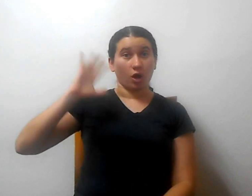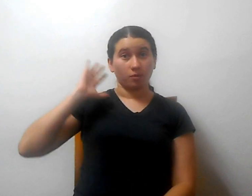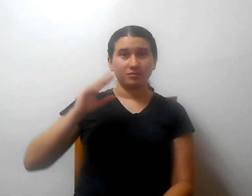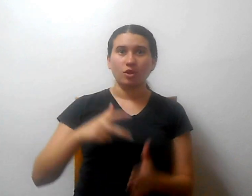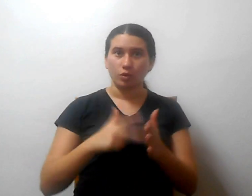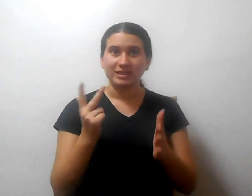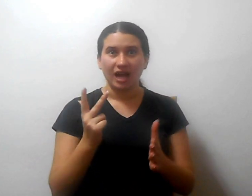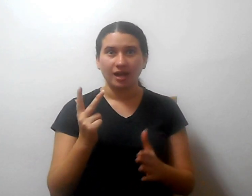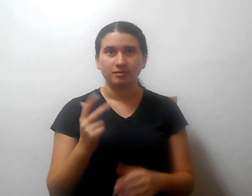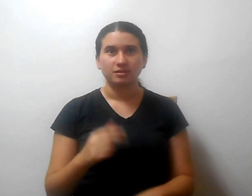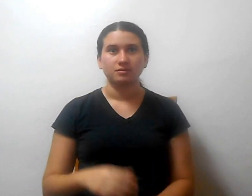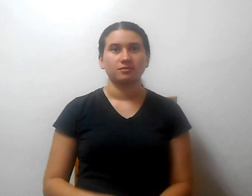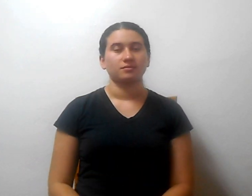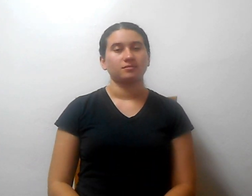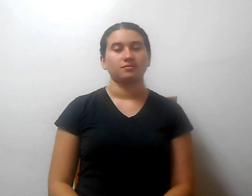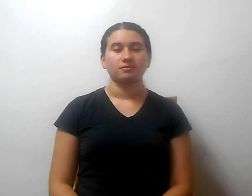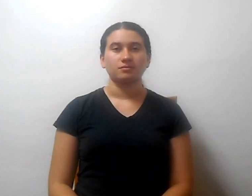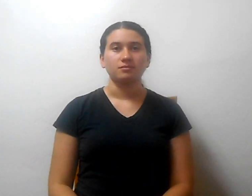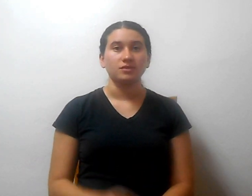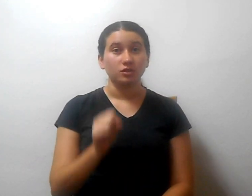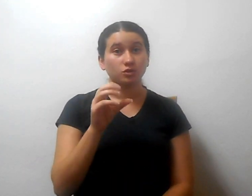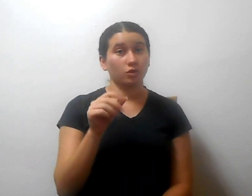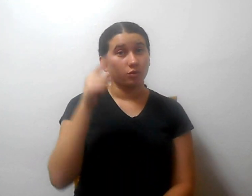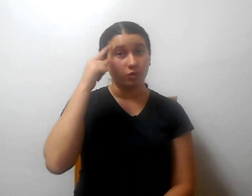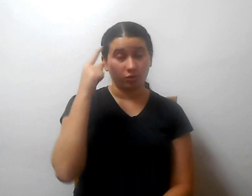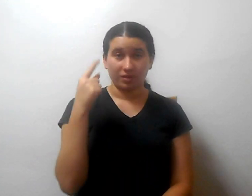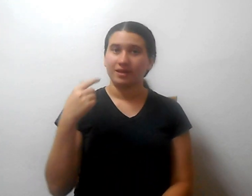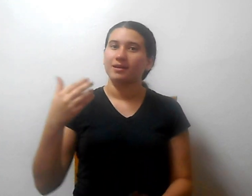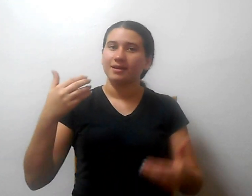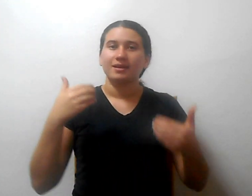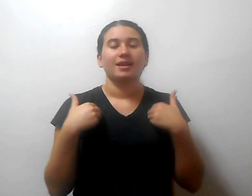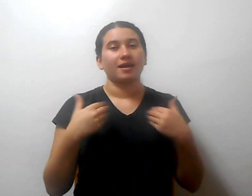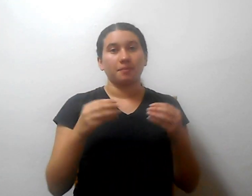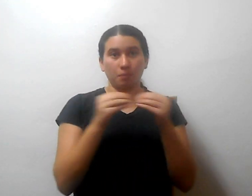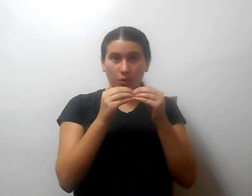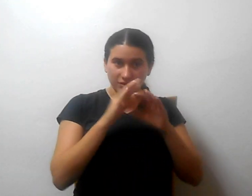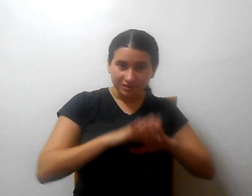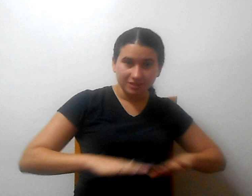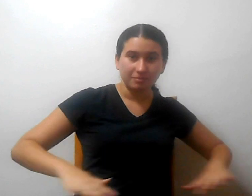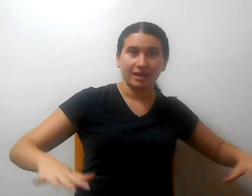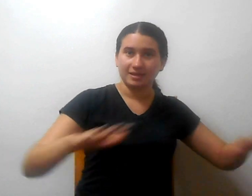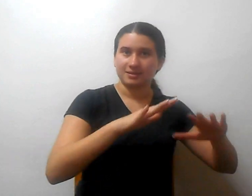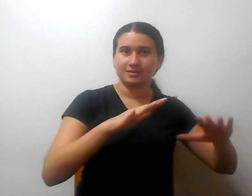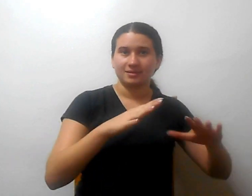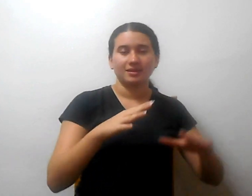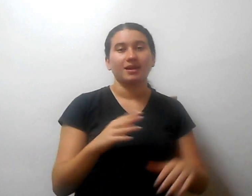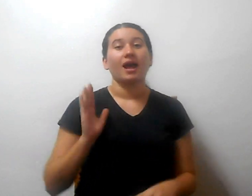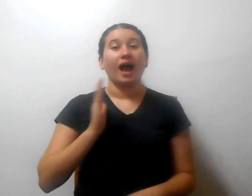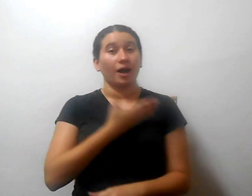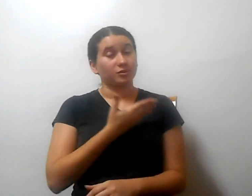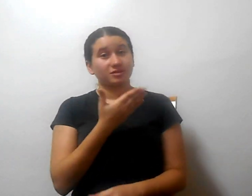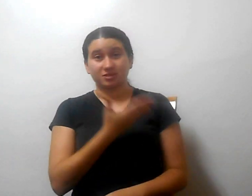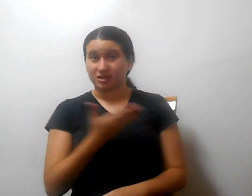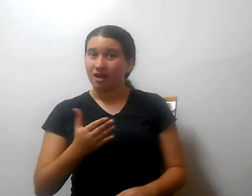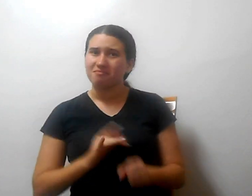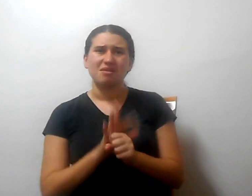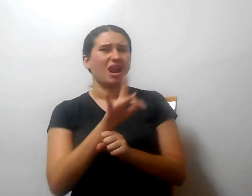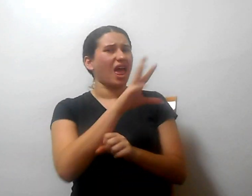times. So you'd think with all this extra space, we'd have plenty of room for all our stuff, right?